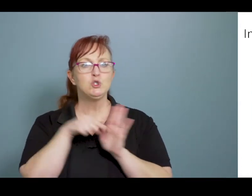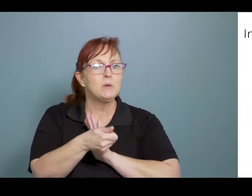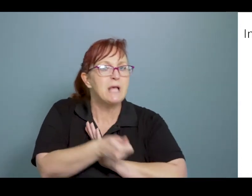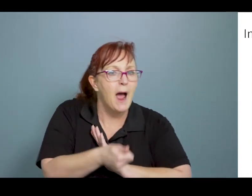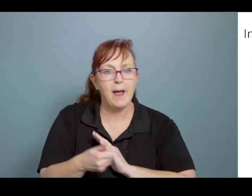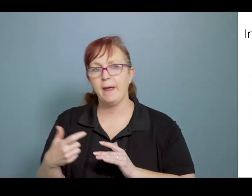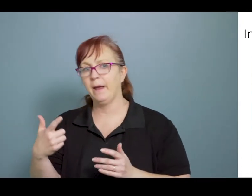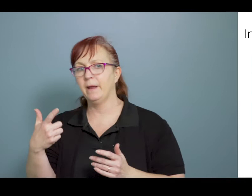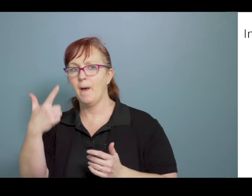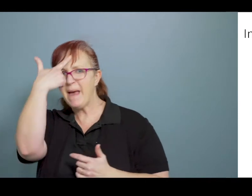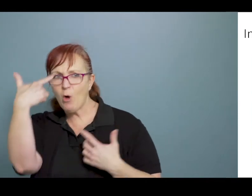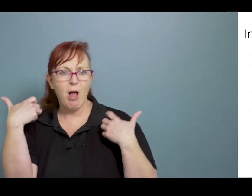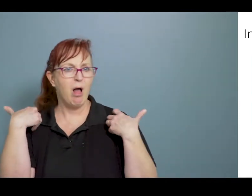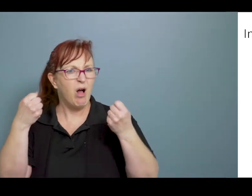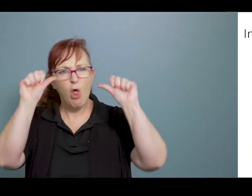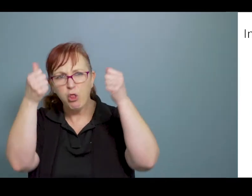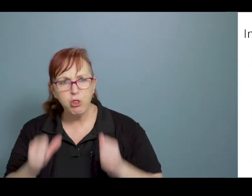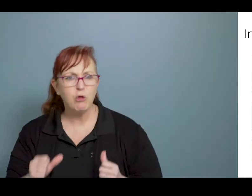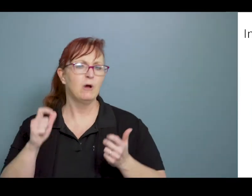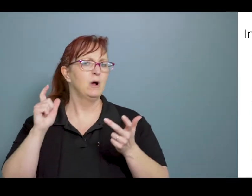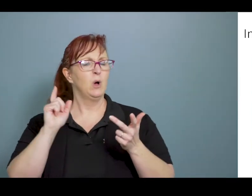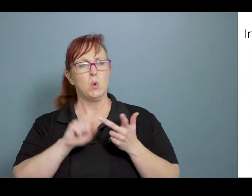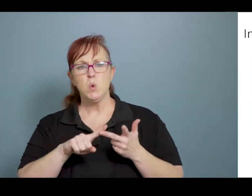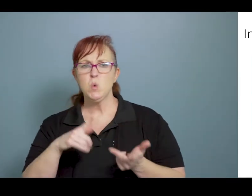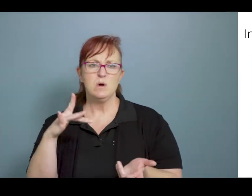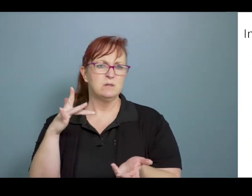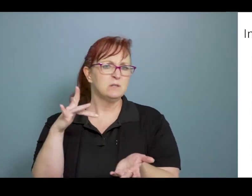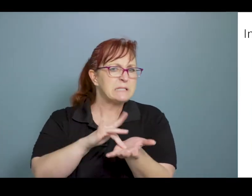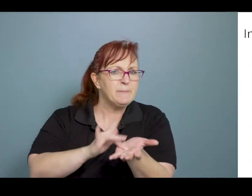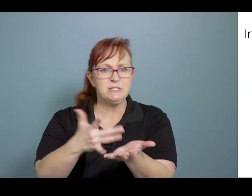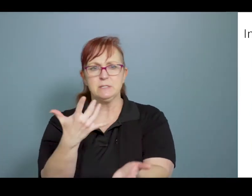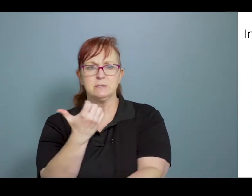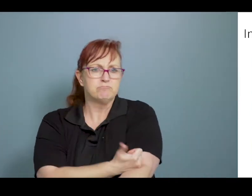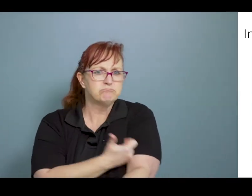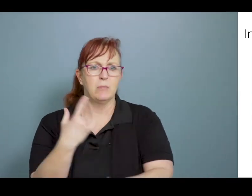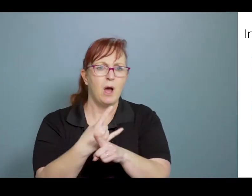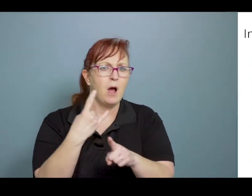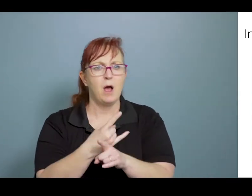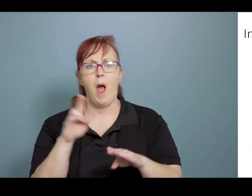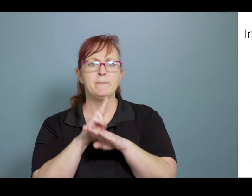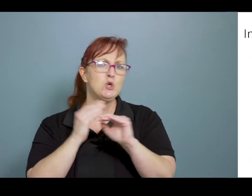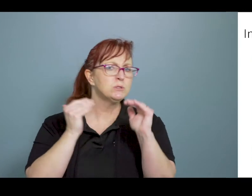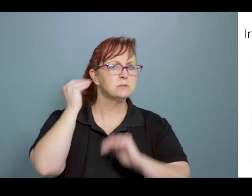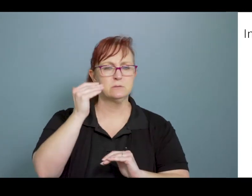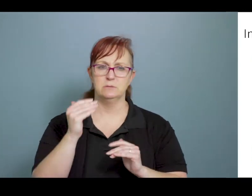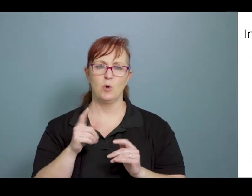substance use have increased significantly over the last year. So if we look at the same time frame in